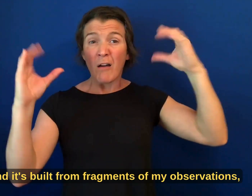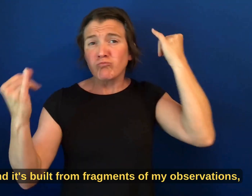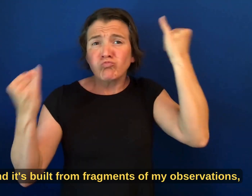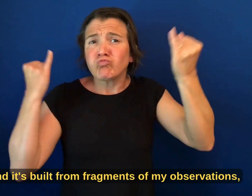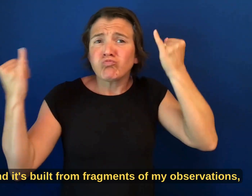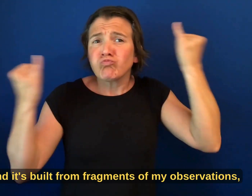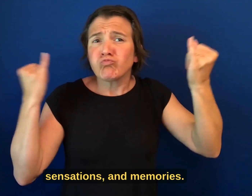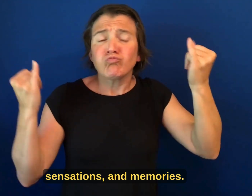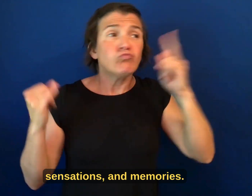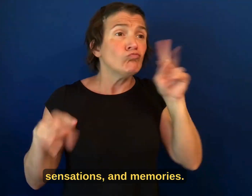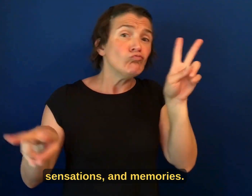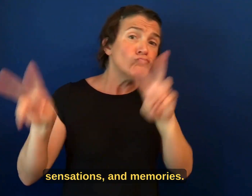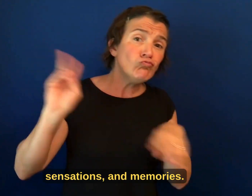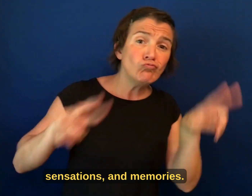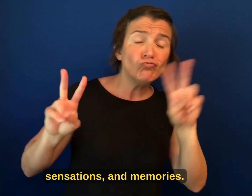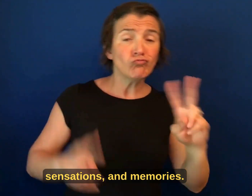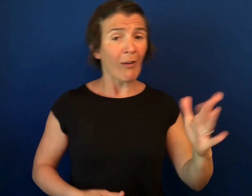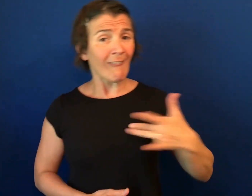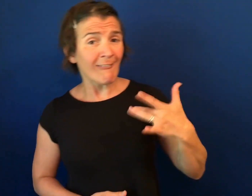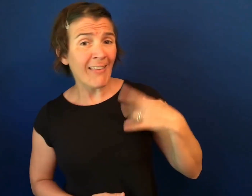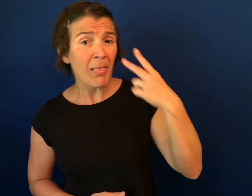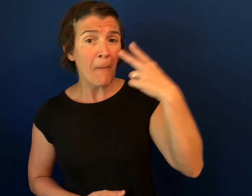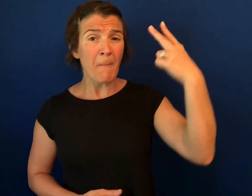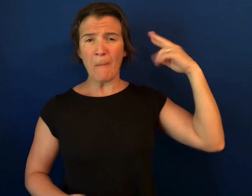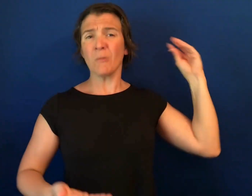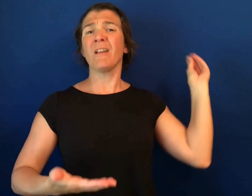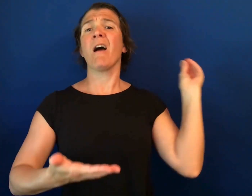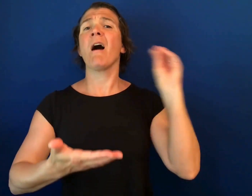fragments of my observations, sensations, and memories.